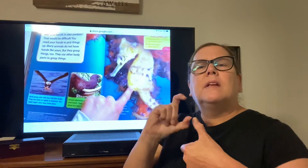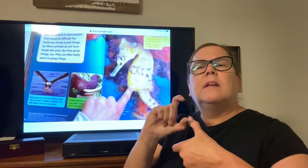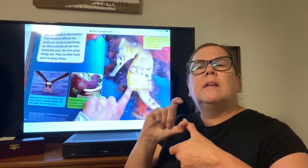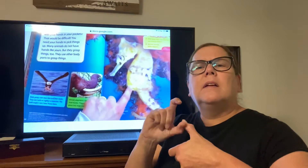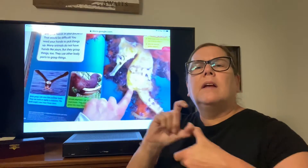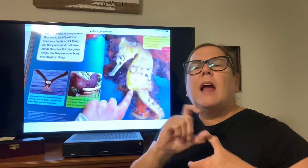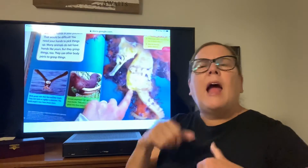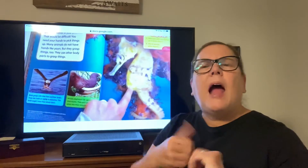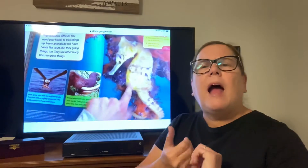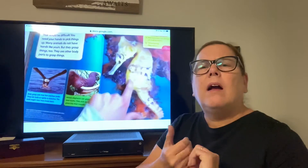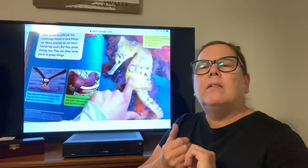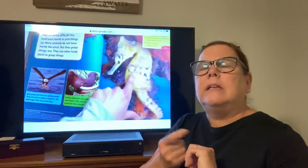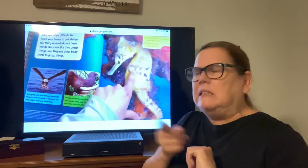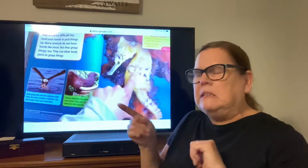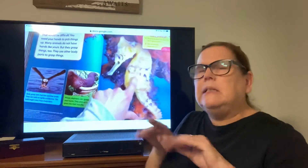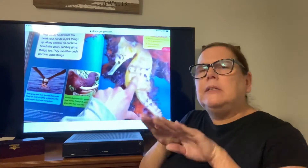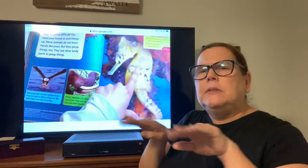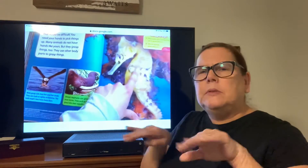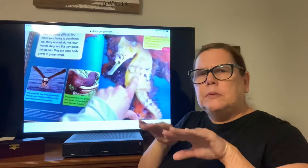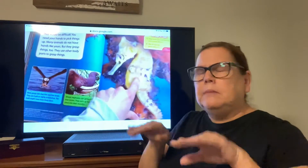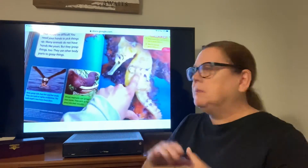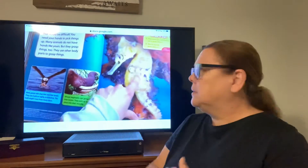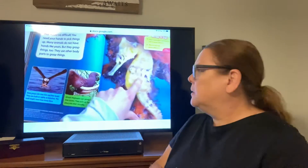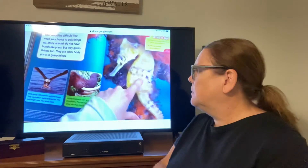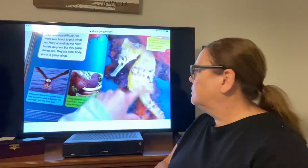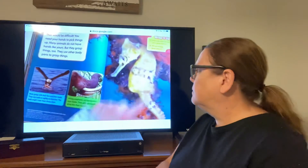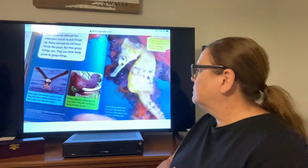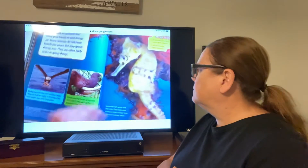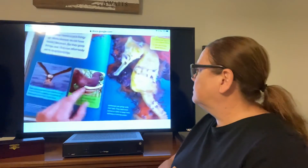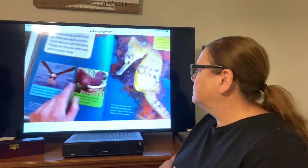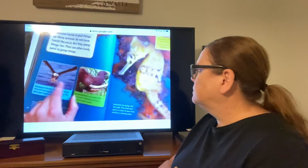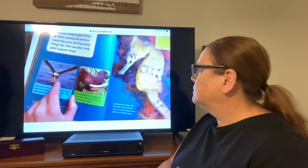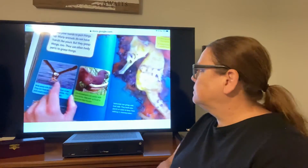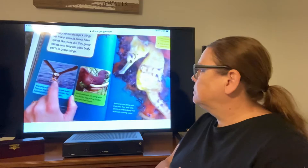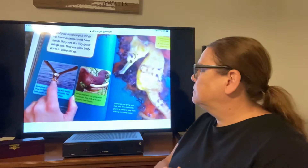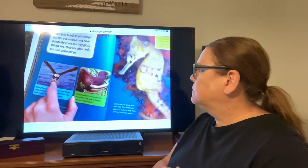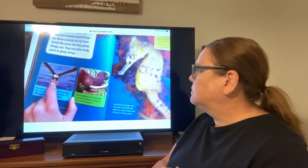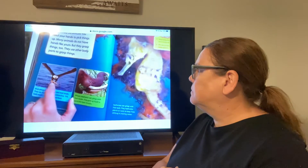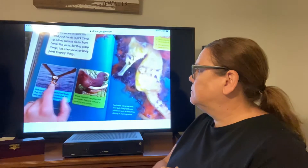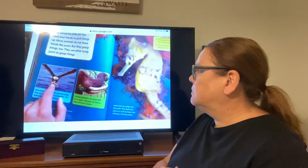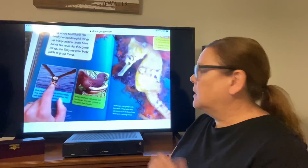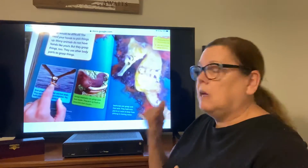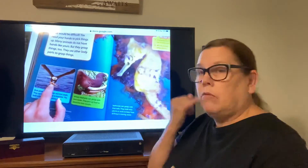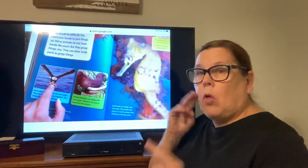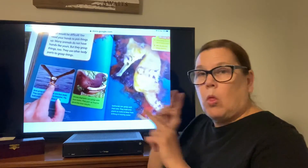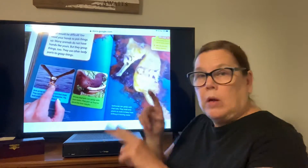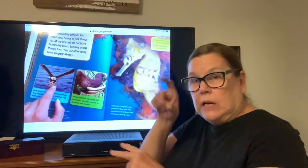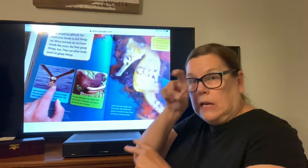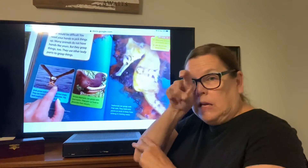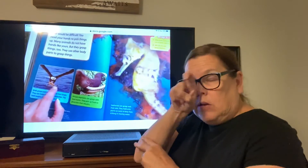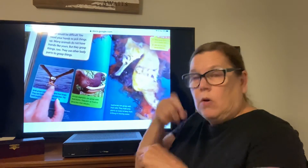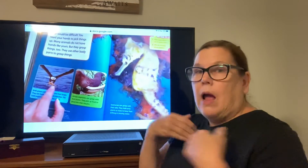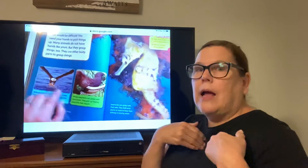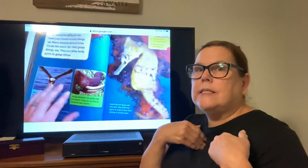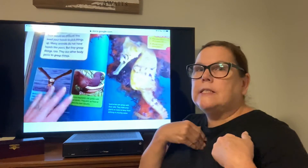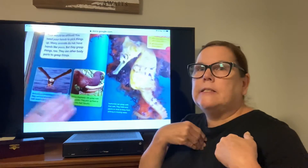you said he swims. He does have fins to help him swim. And if you look at the eagle, he has a fish in his hand, and that is